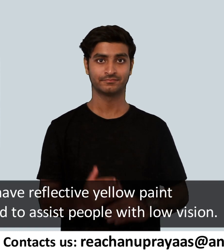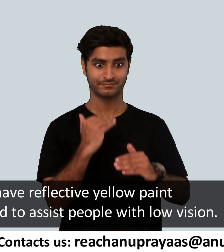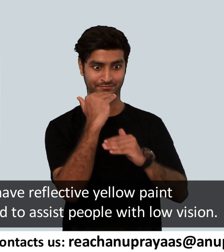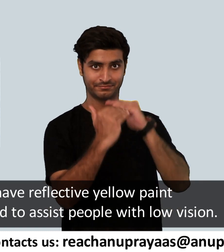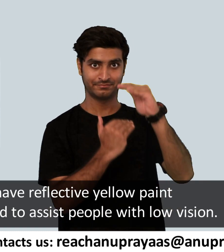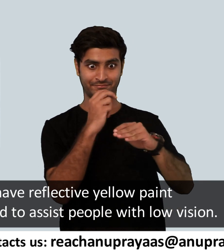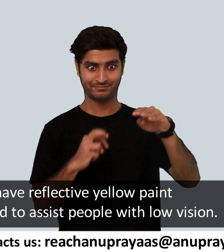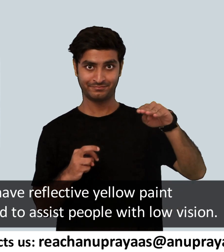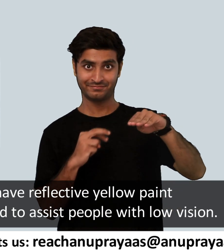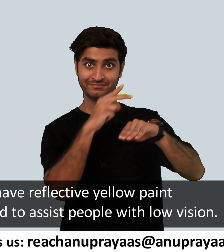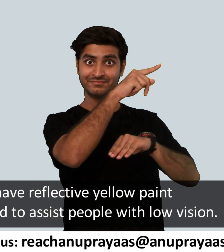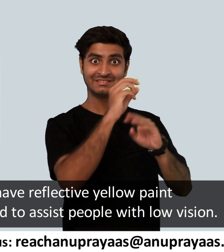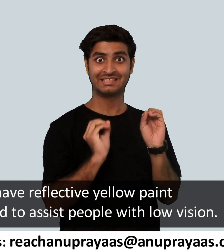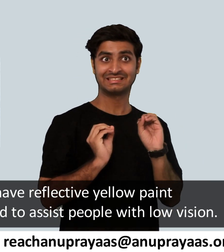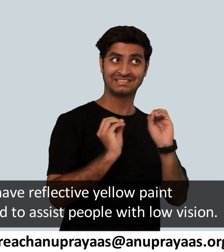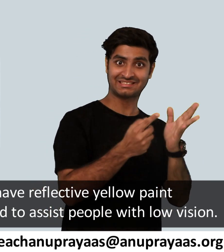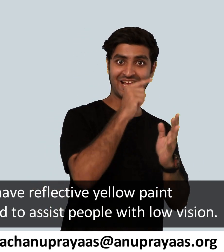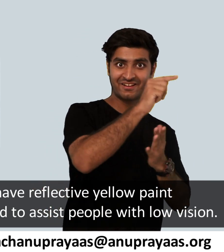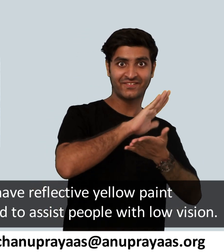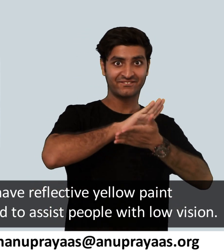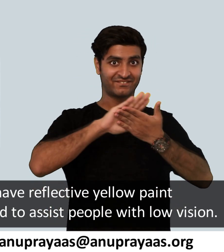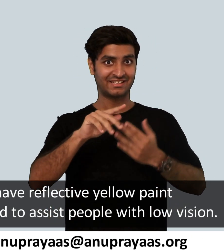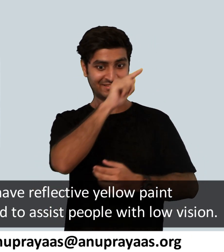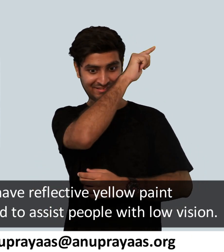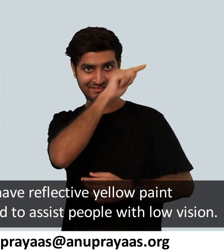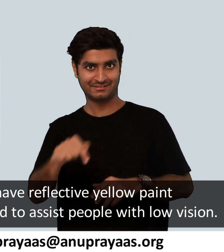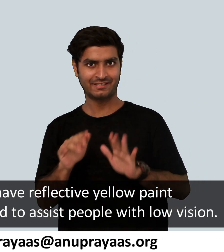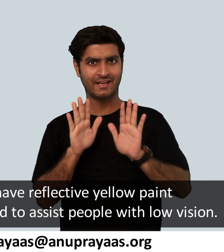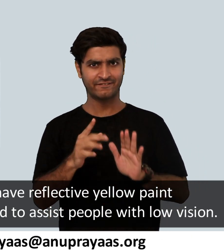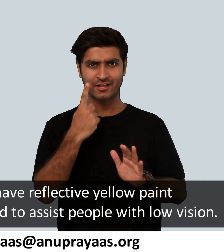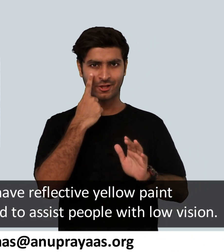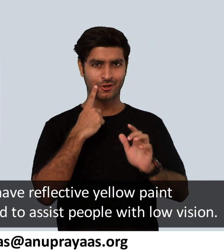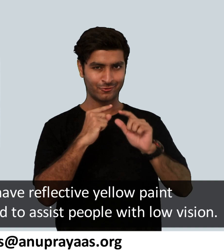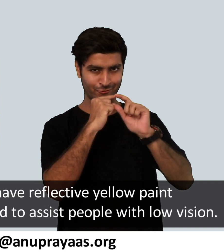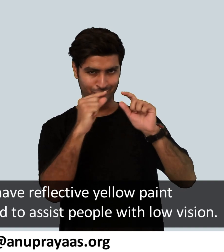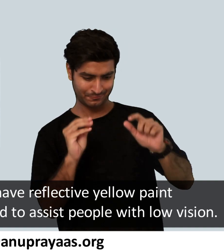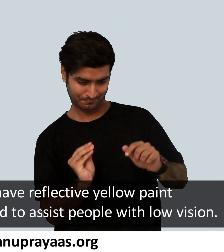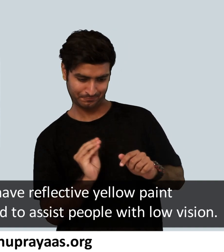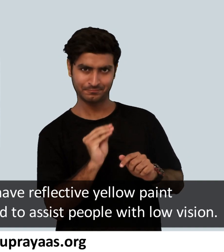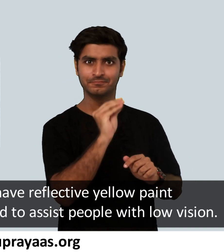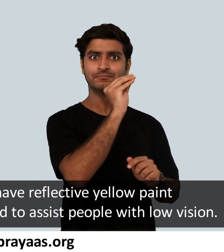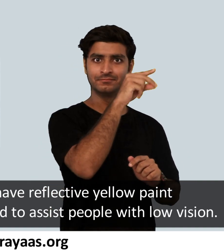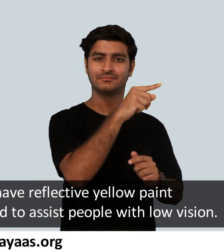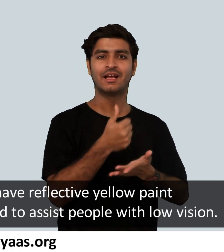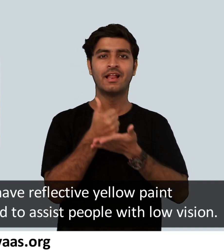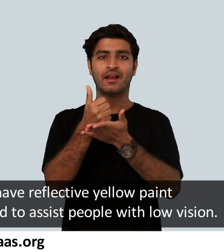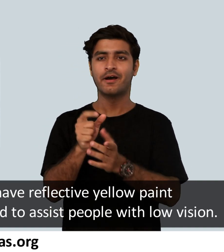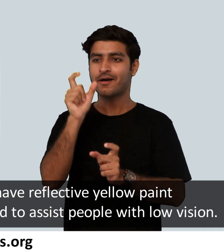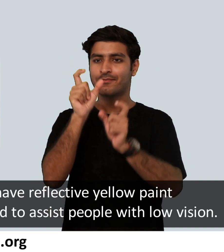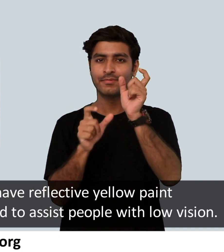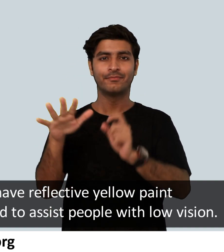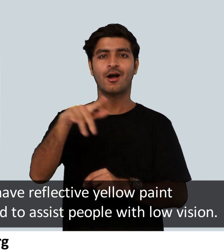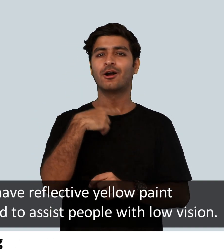The stairs have reflective yellow paint at the start and end to assist people with low vision.